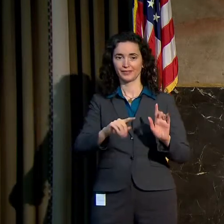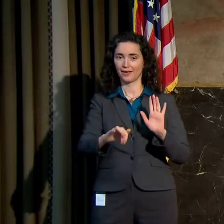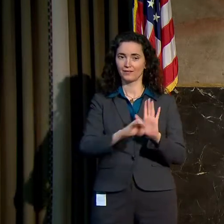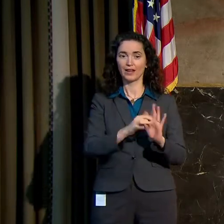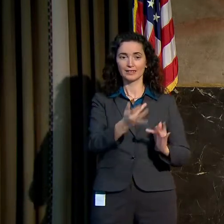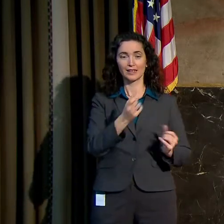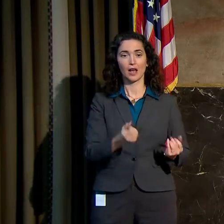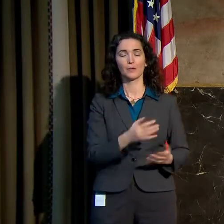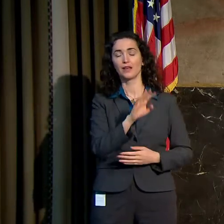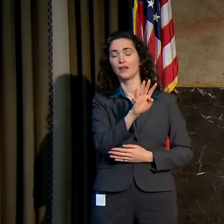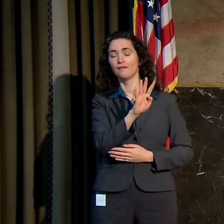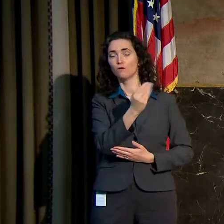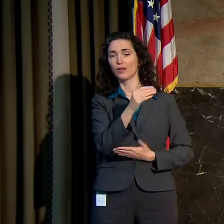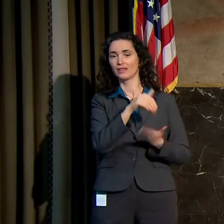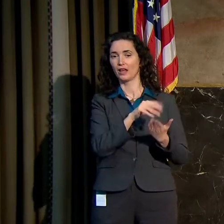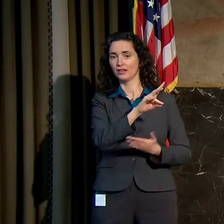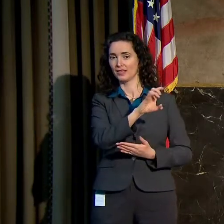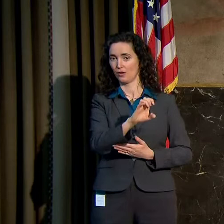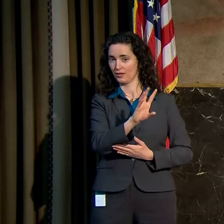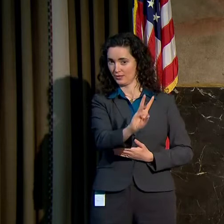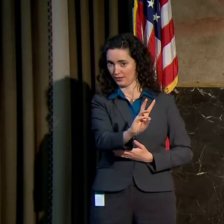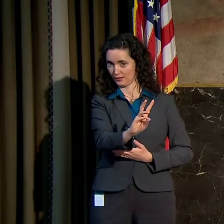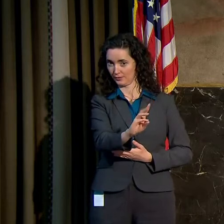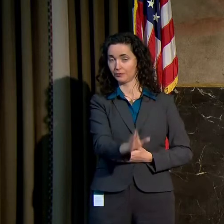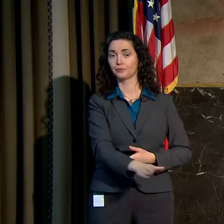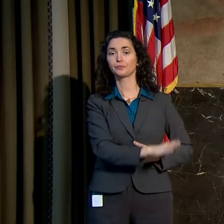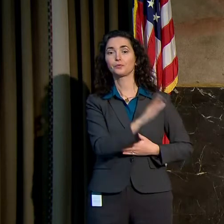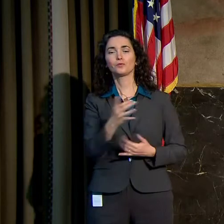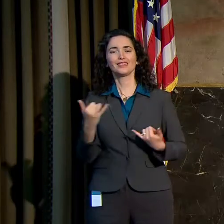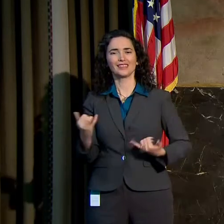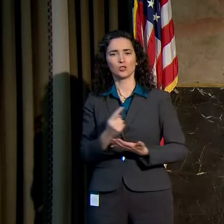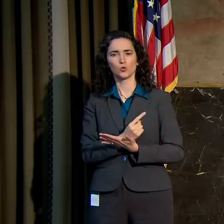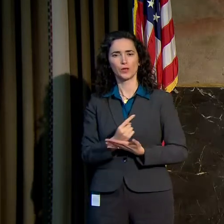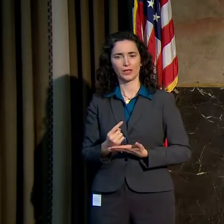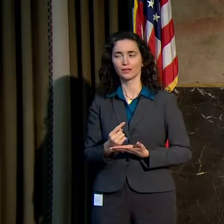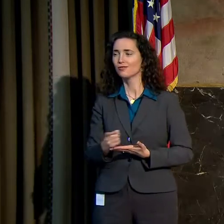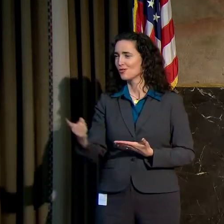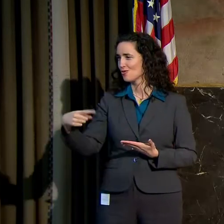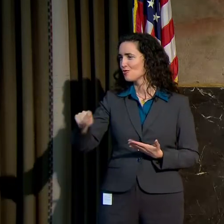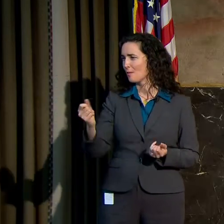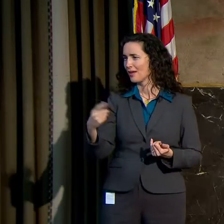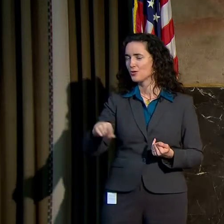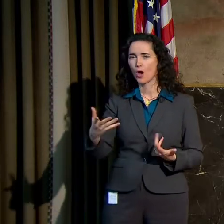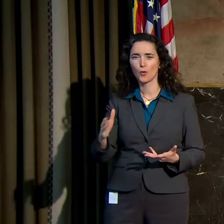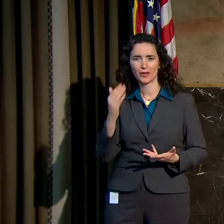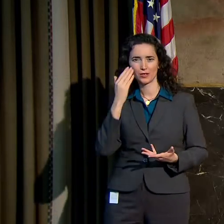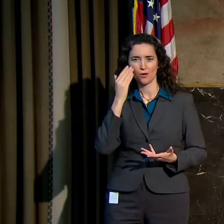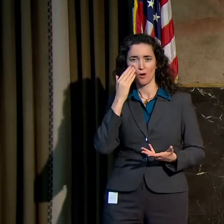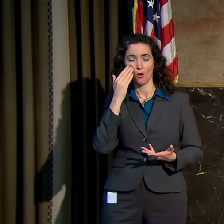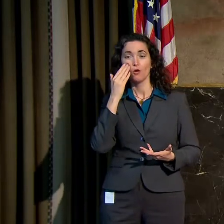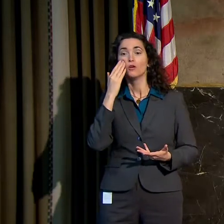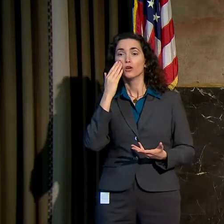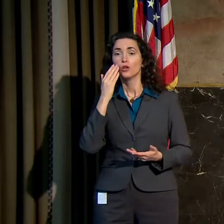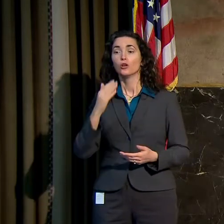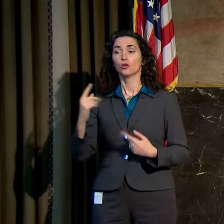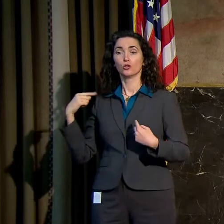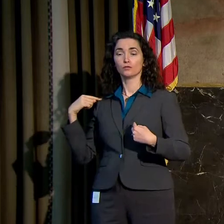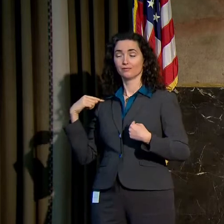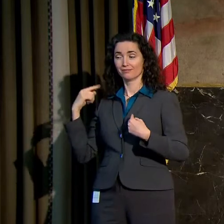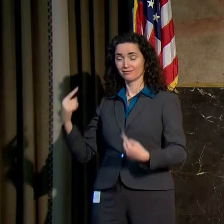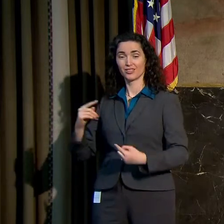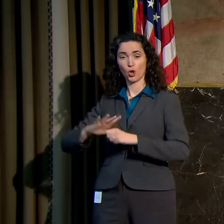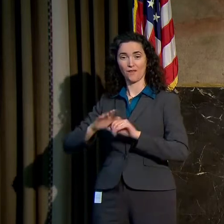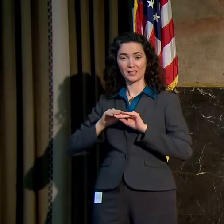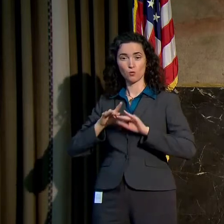14,706 new cases. This week, as I think many of you know, we actually surpassed 1 million confirmed